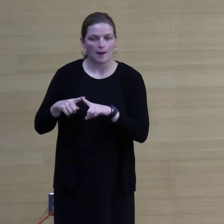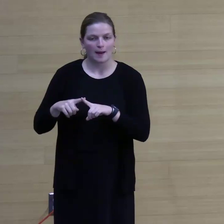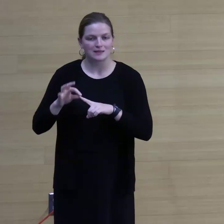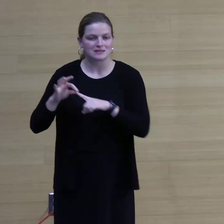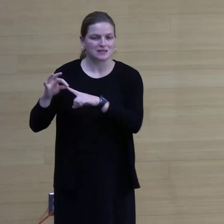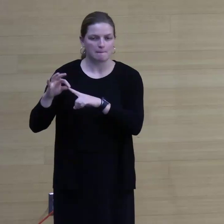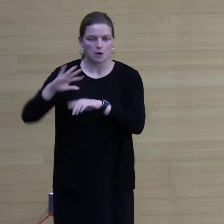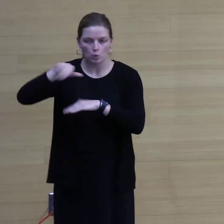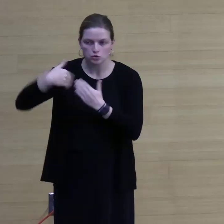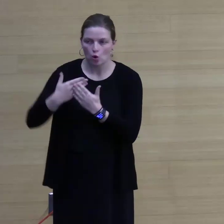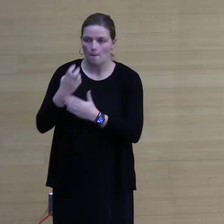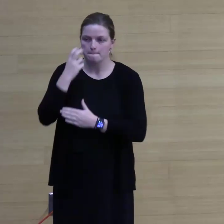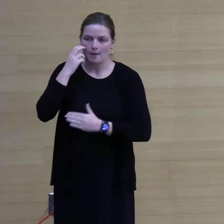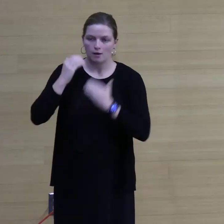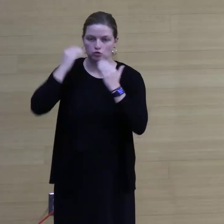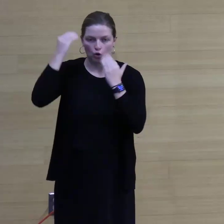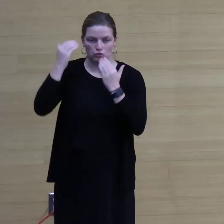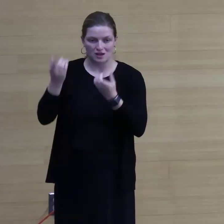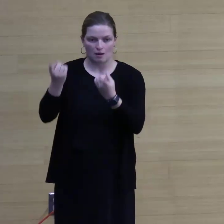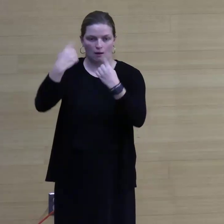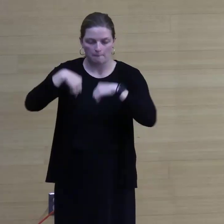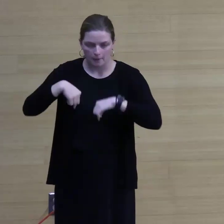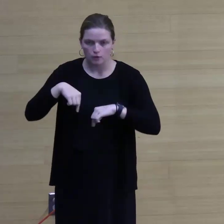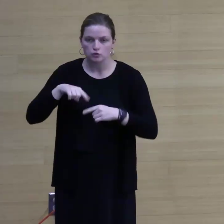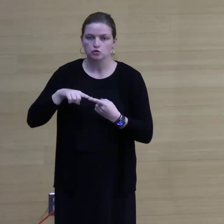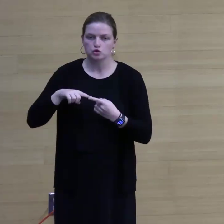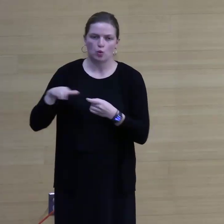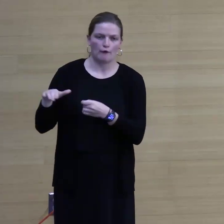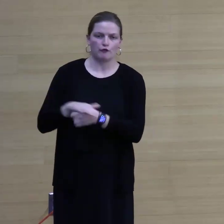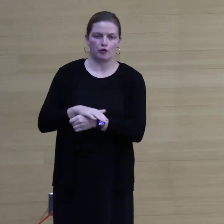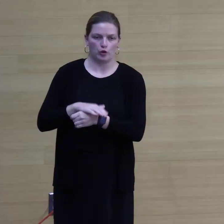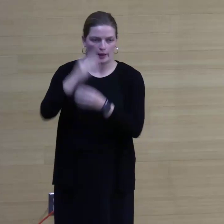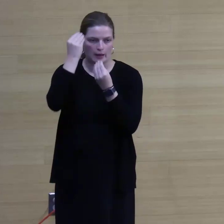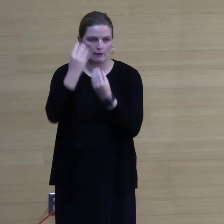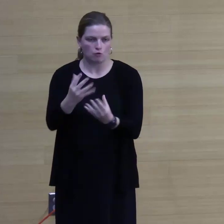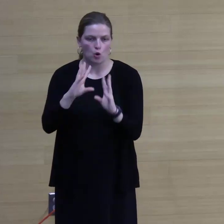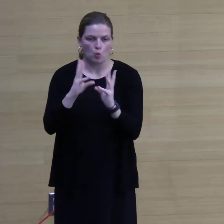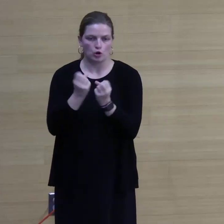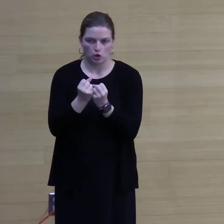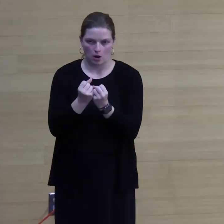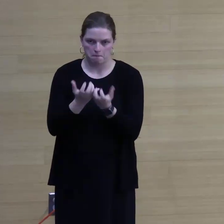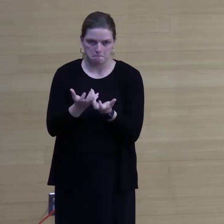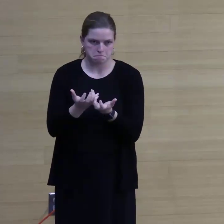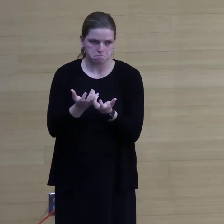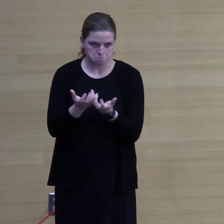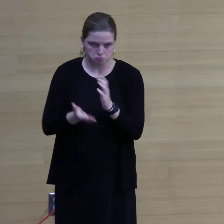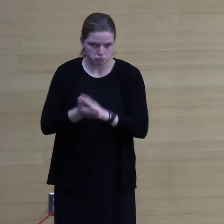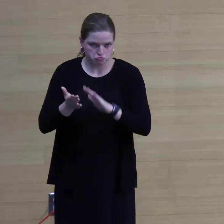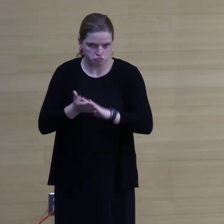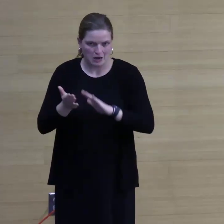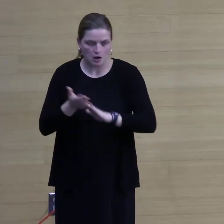was all blind adults coming to a fully informed workshop ran